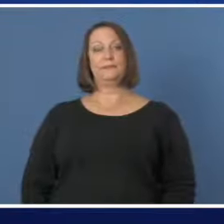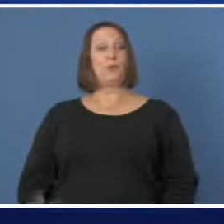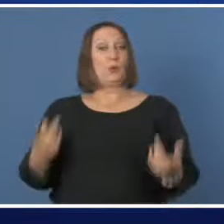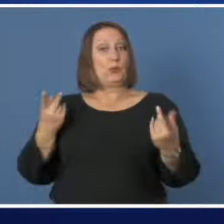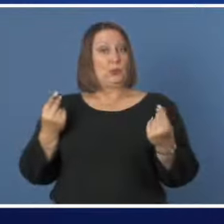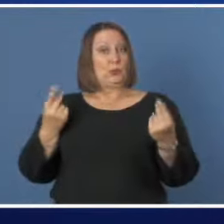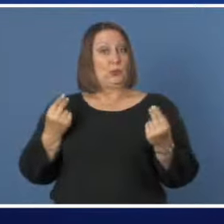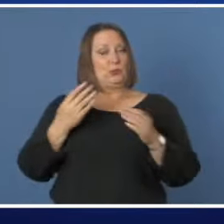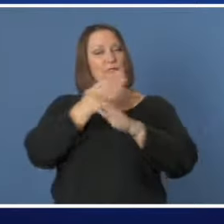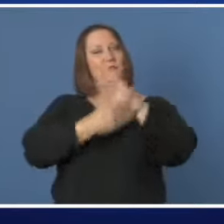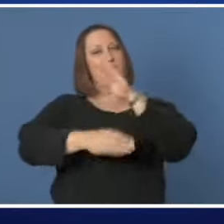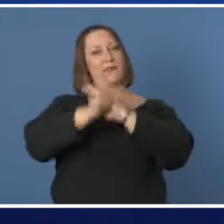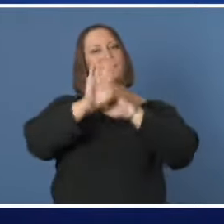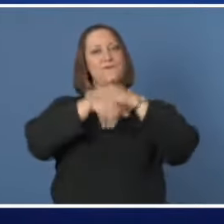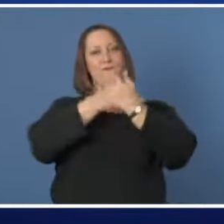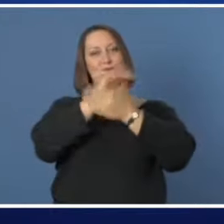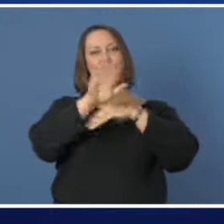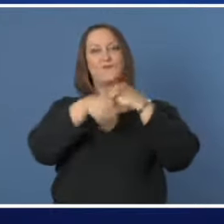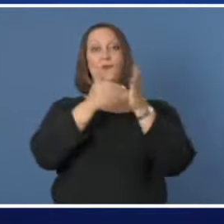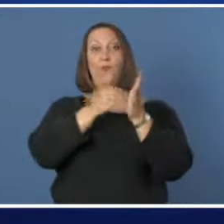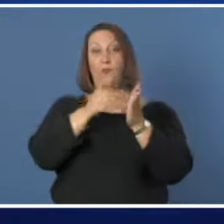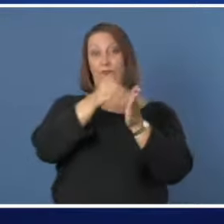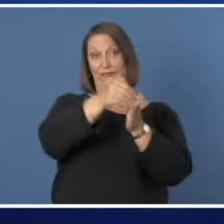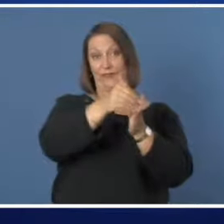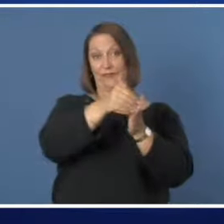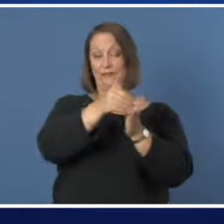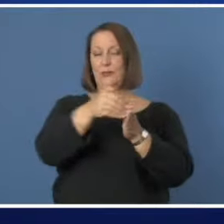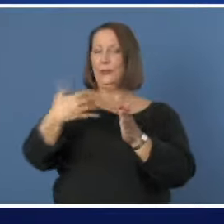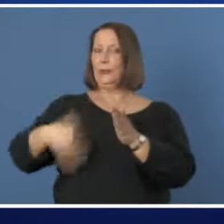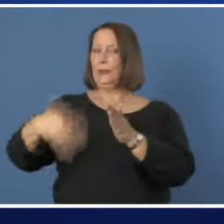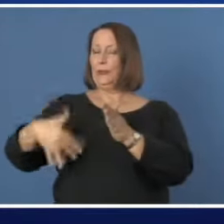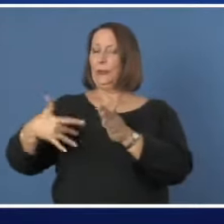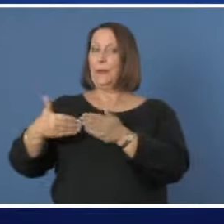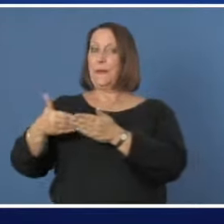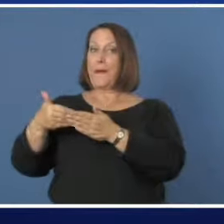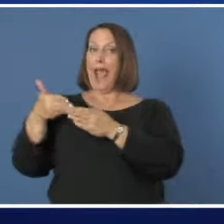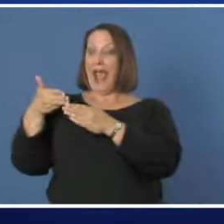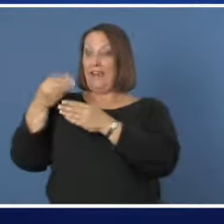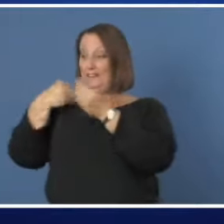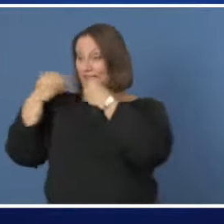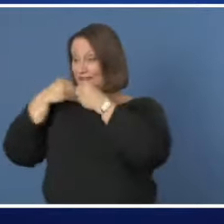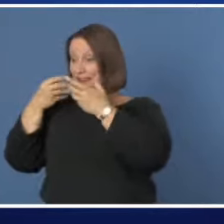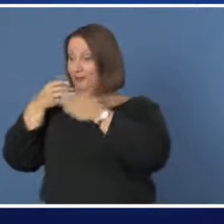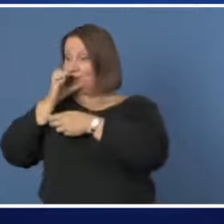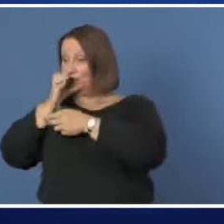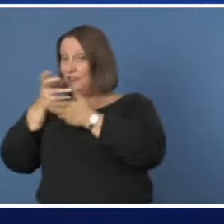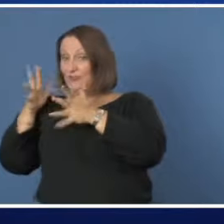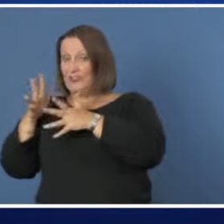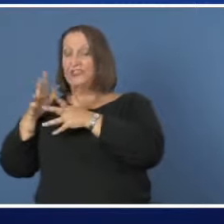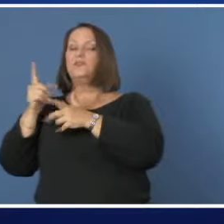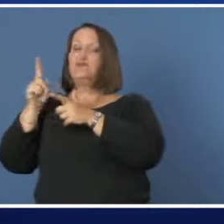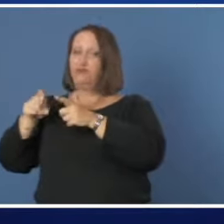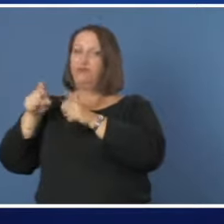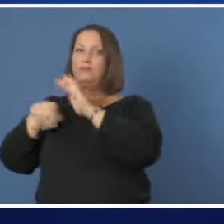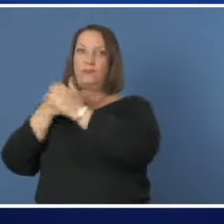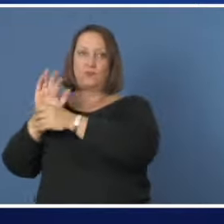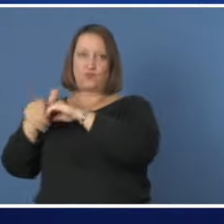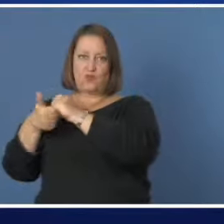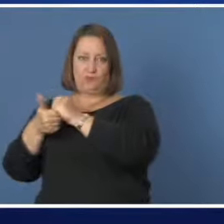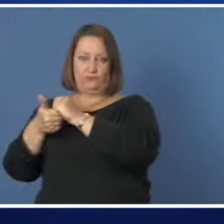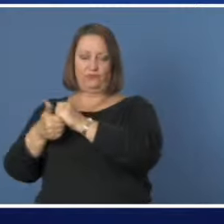Wash hands frequently Especially after eating or drinking After